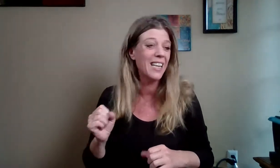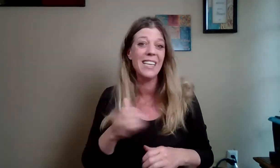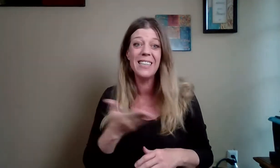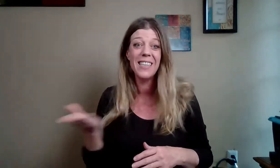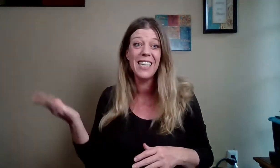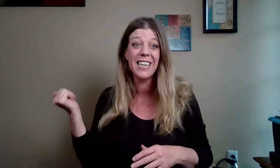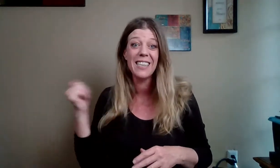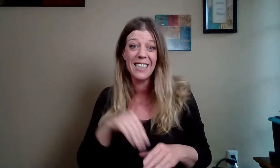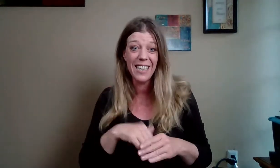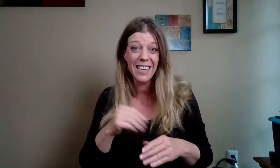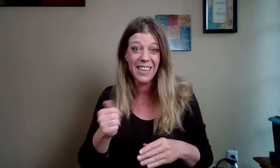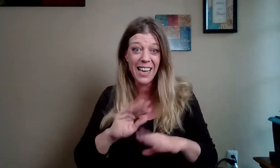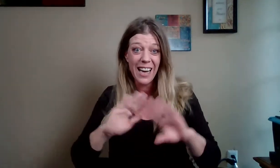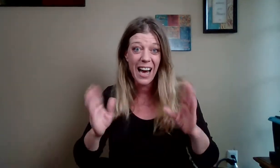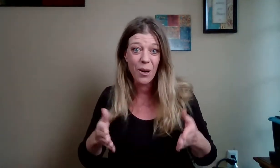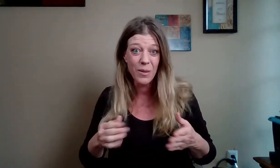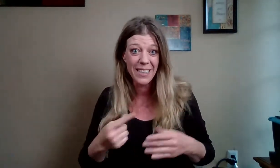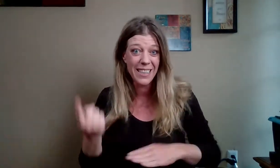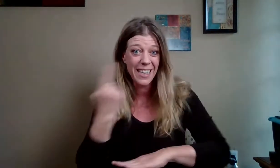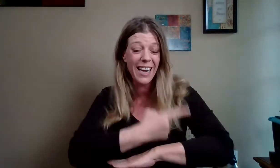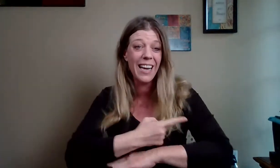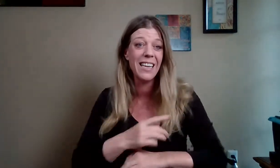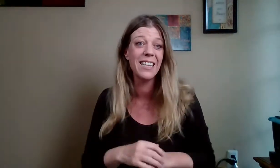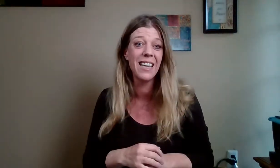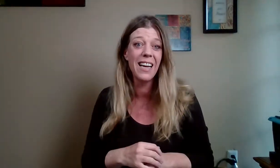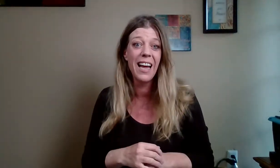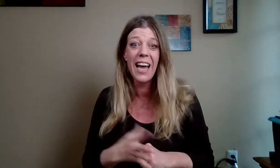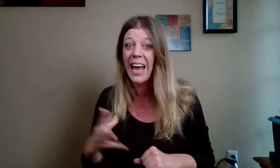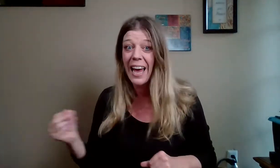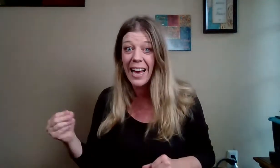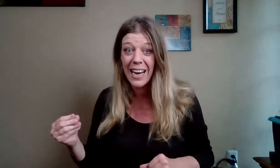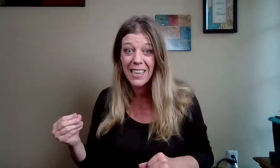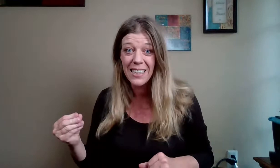is things in the house today. And